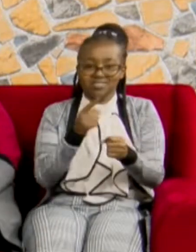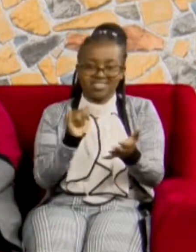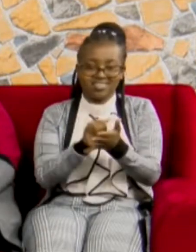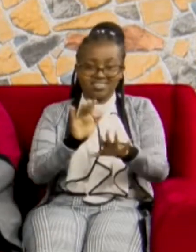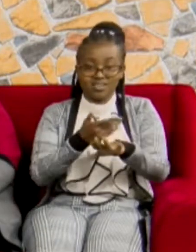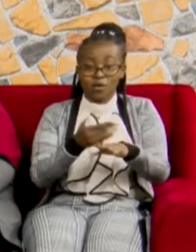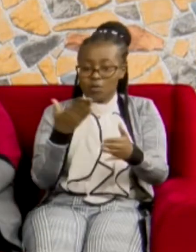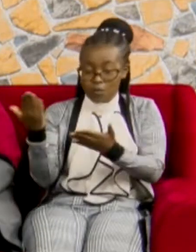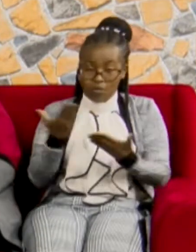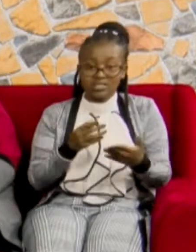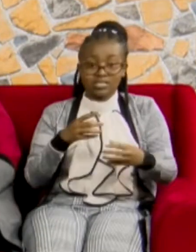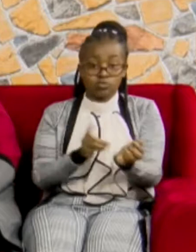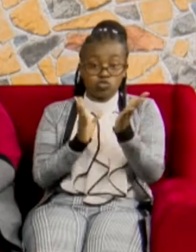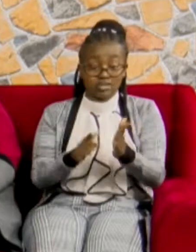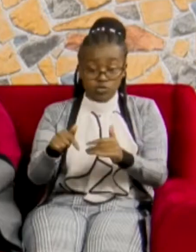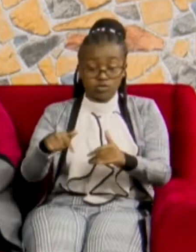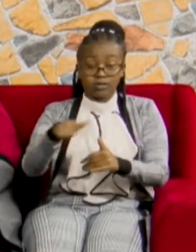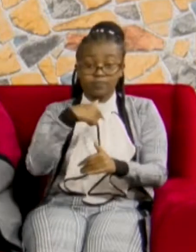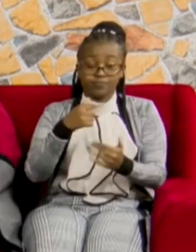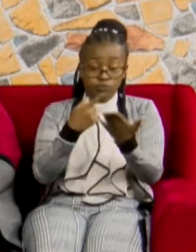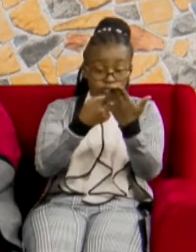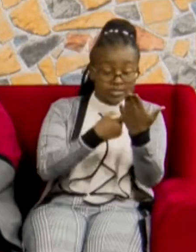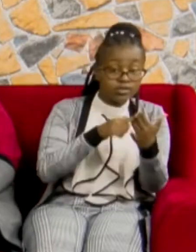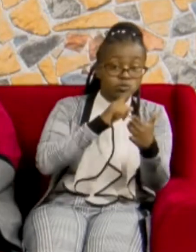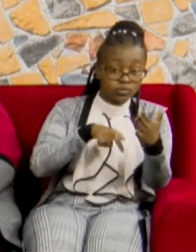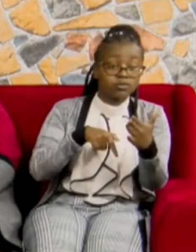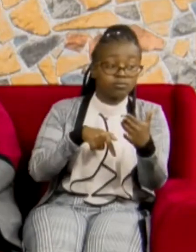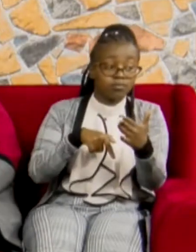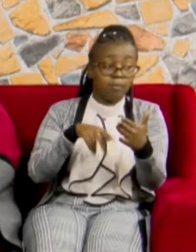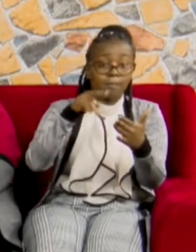Dr. welcome. And today we will be discussing